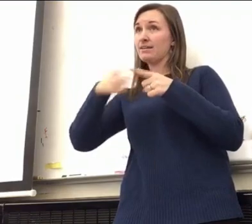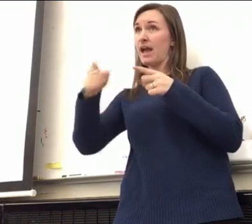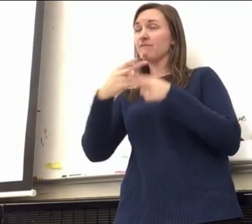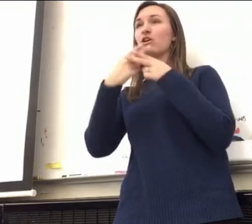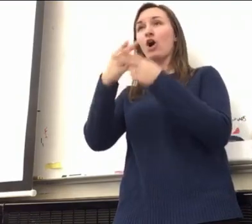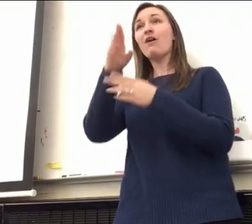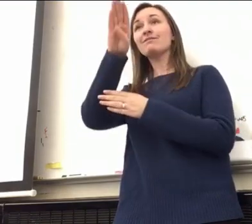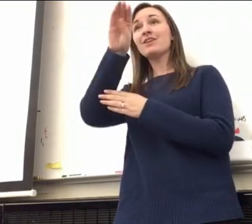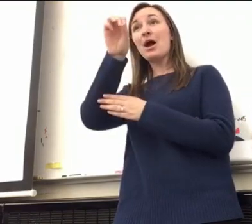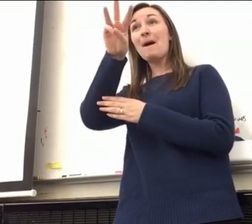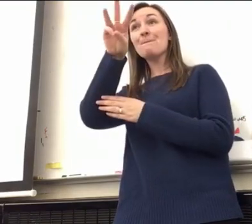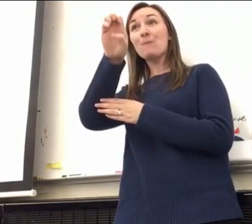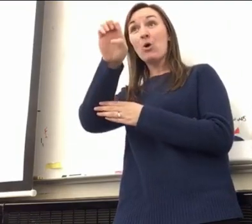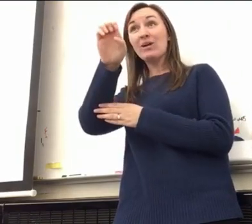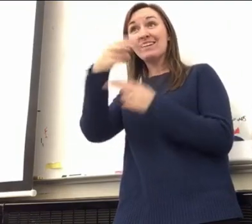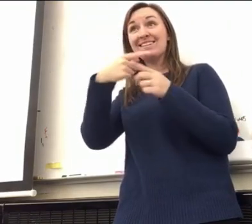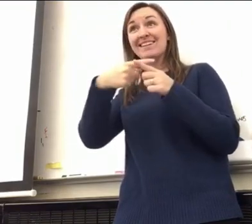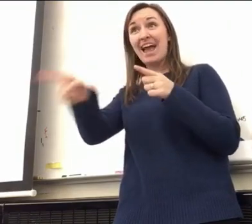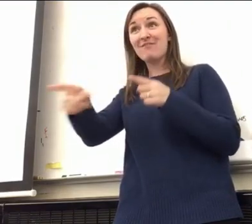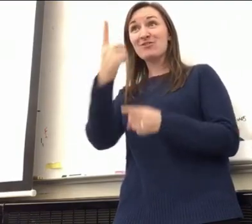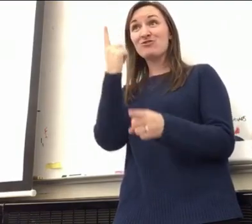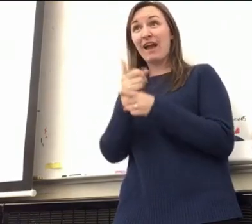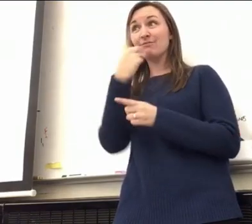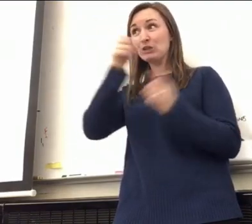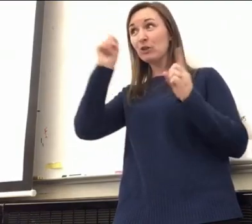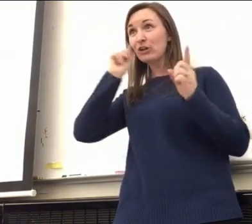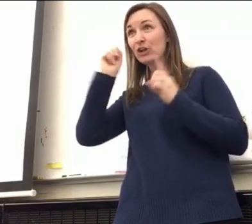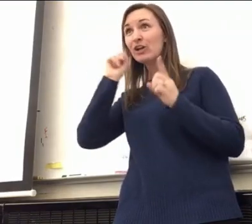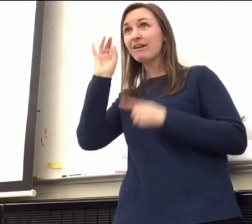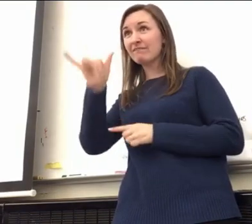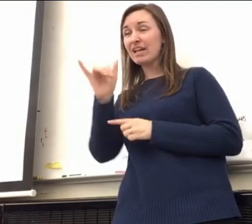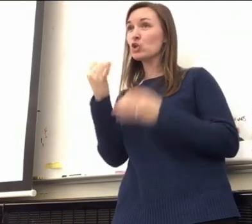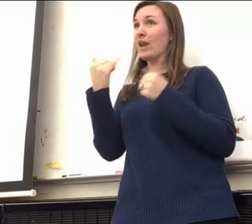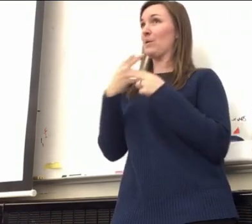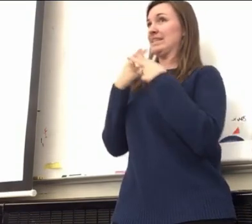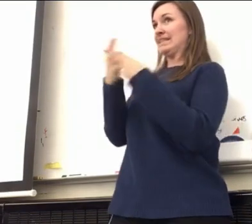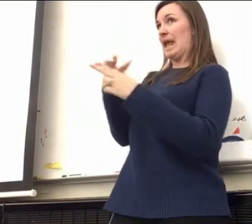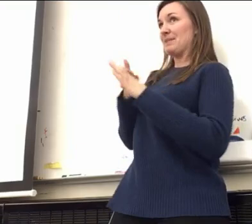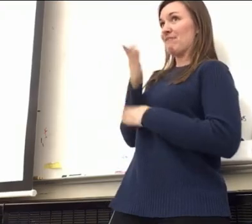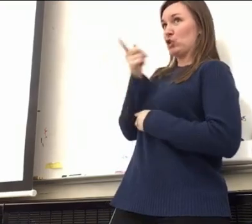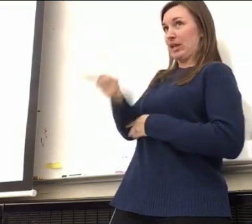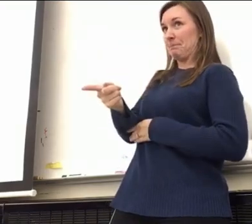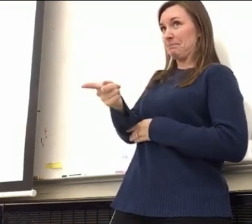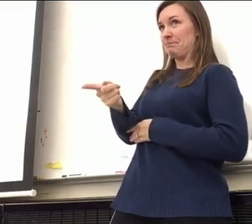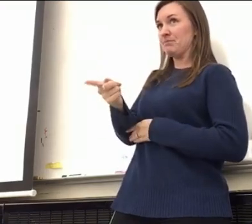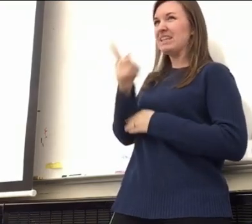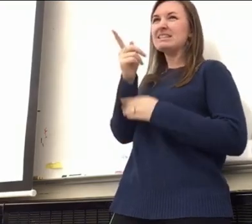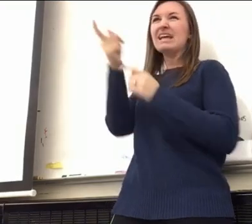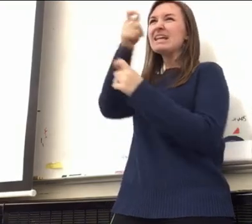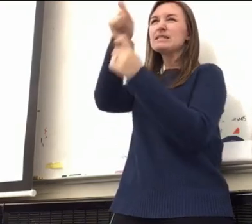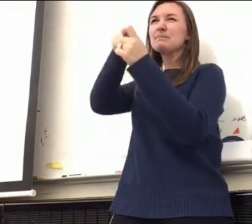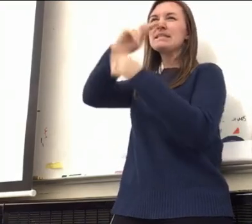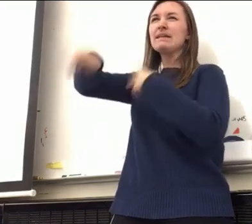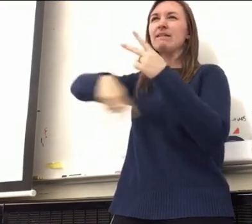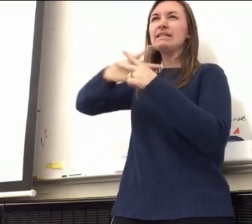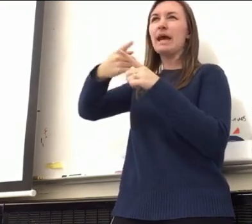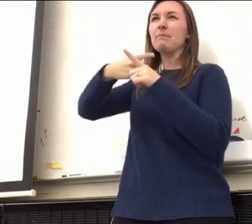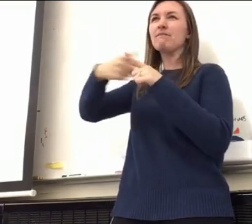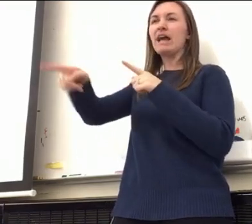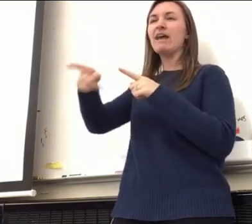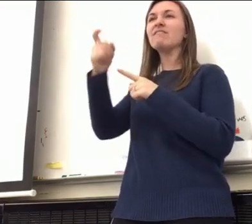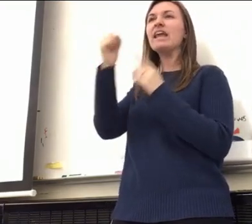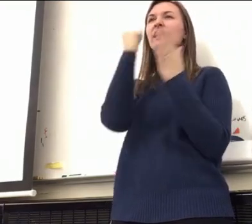Bowie knife. Good. So he gets this Bowie knife, which is named after him nowadays. He gets this Bowie knife and allegedly